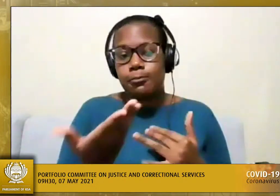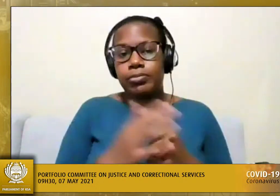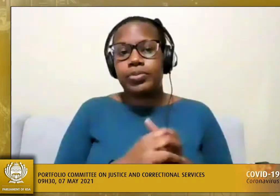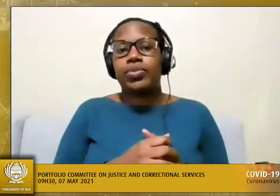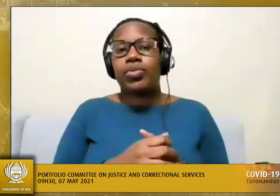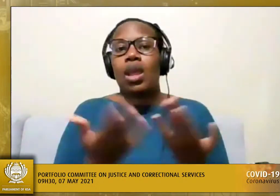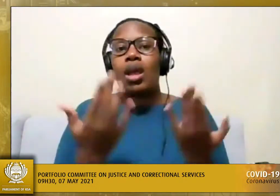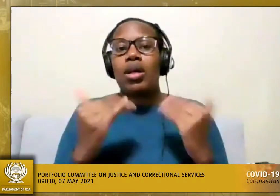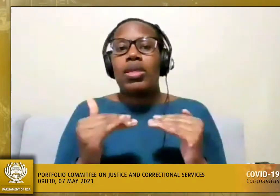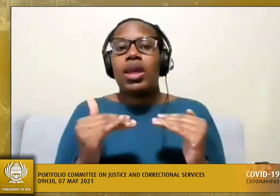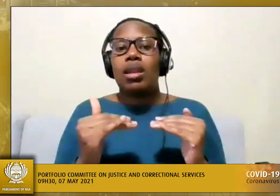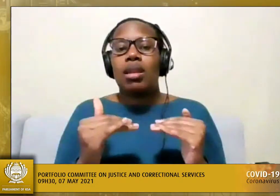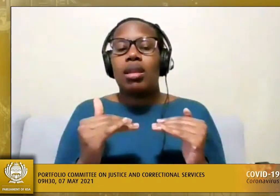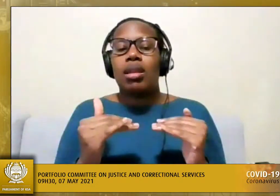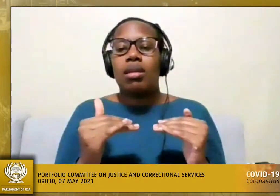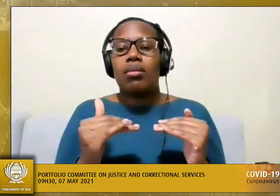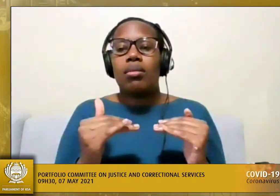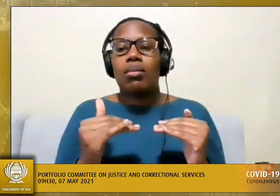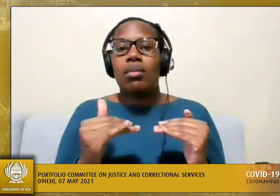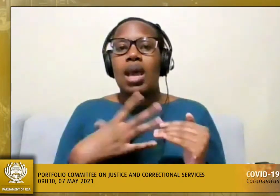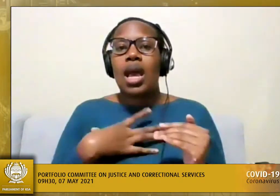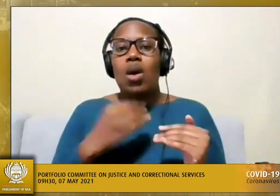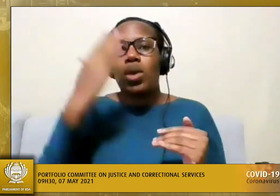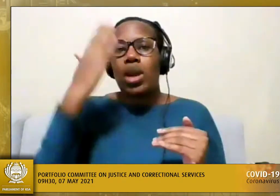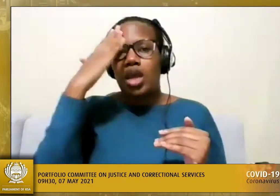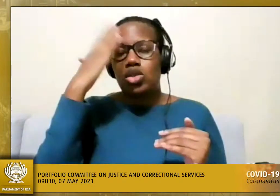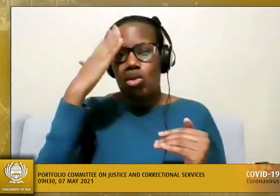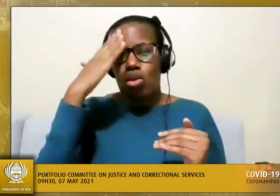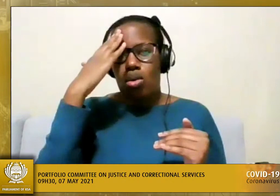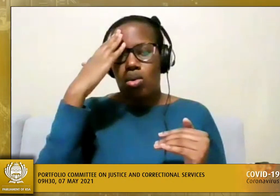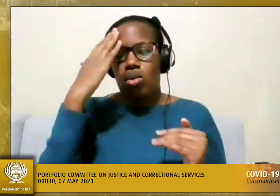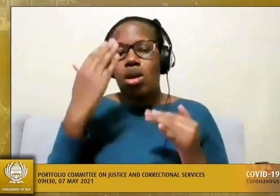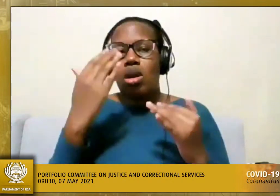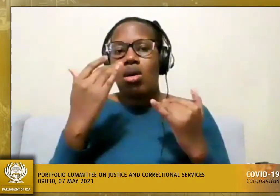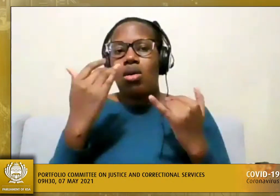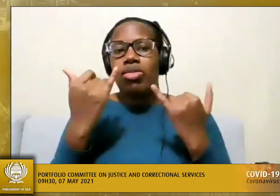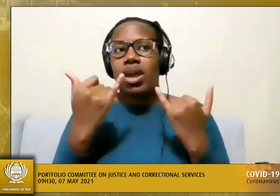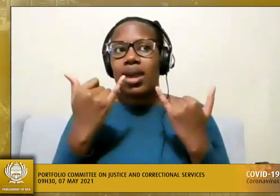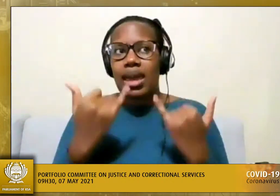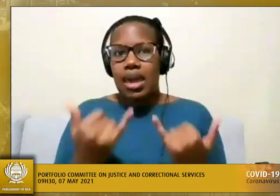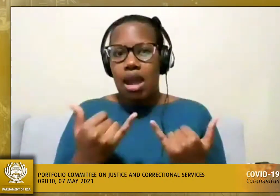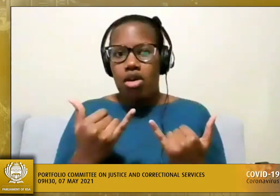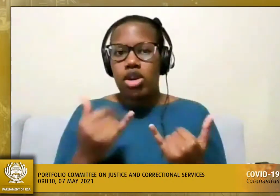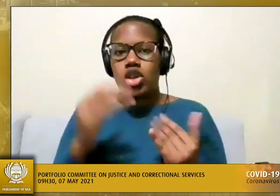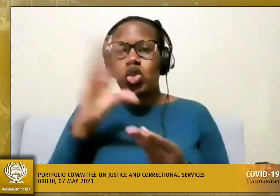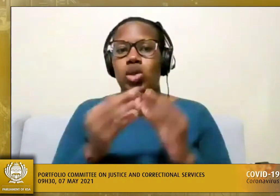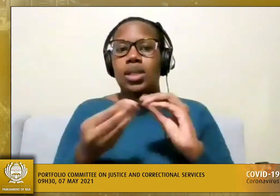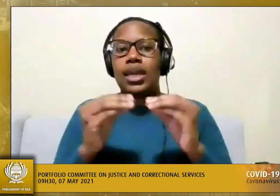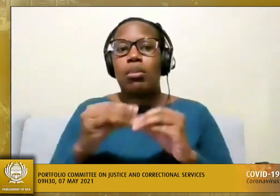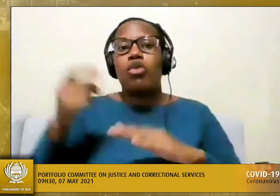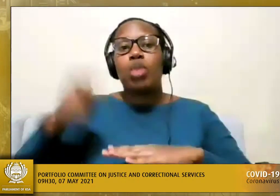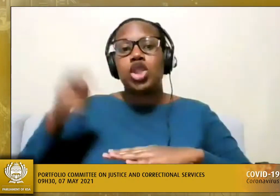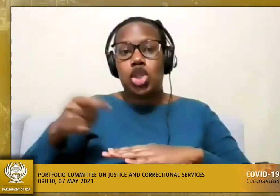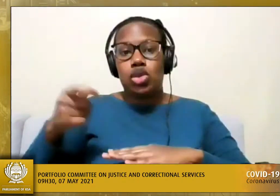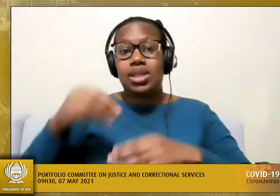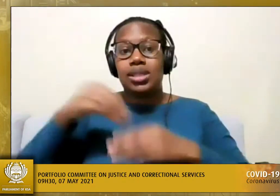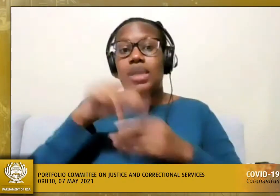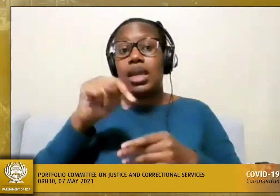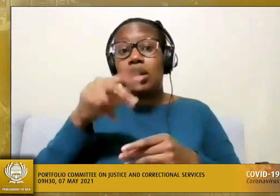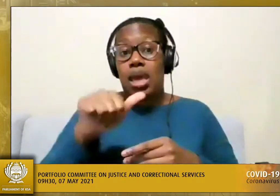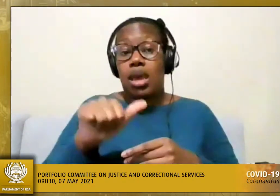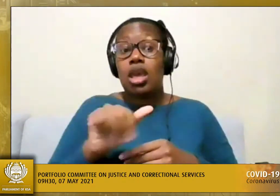and then I'd like to know the current total number of prosecutors in the mpa if